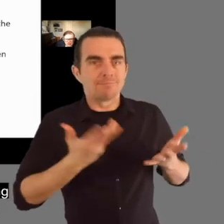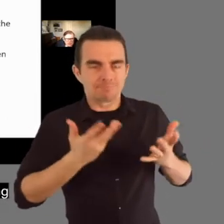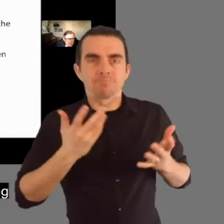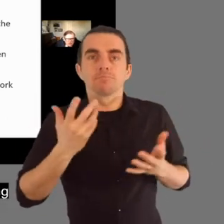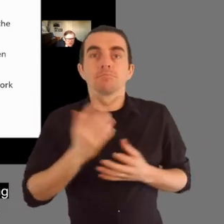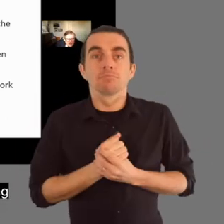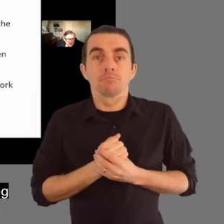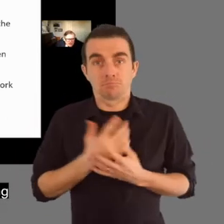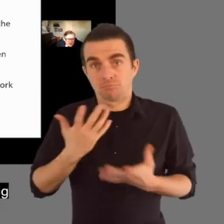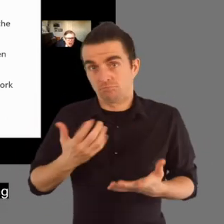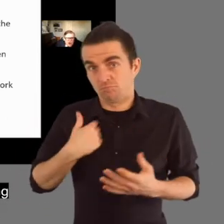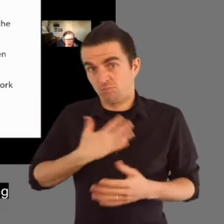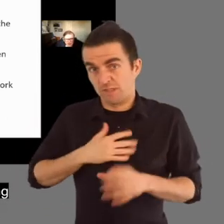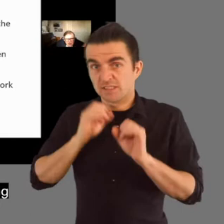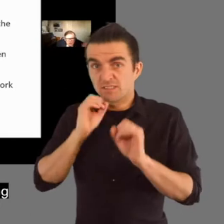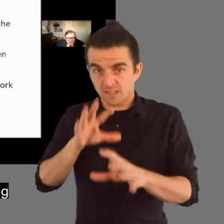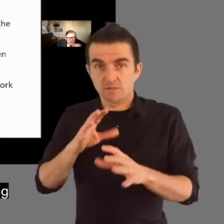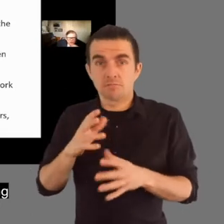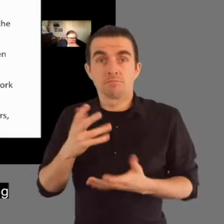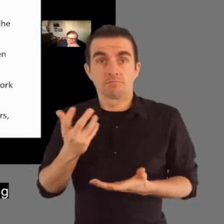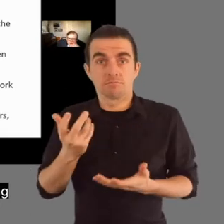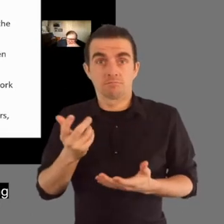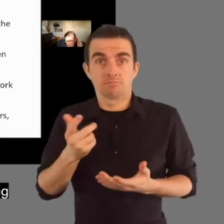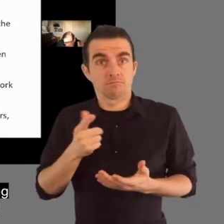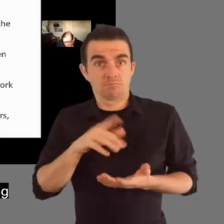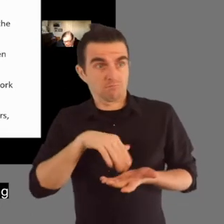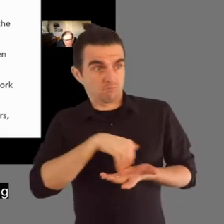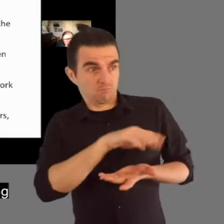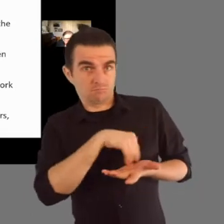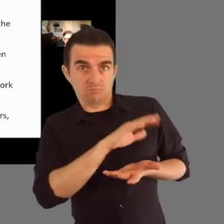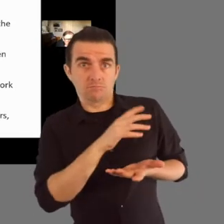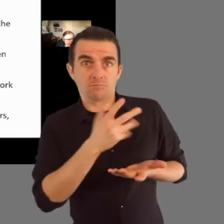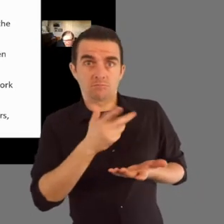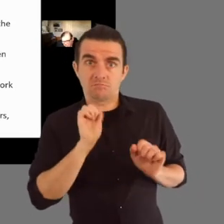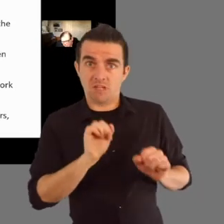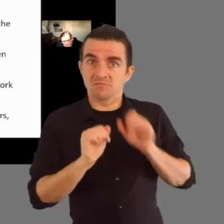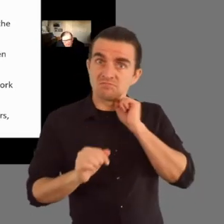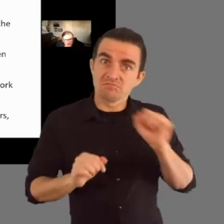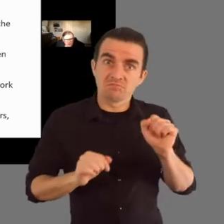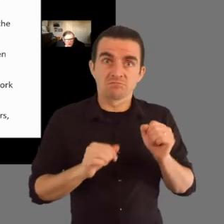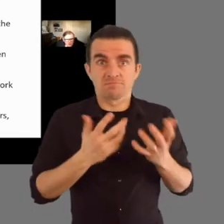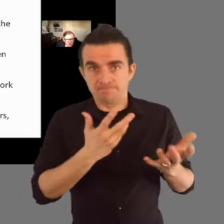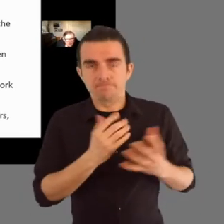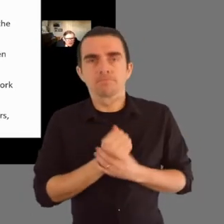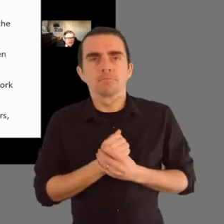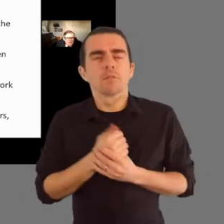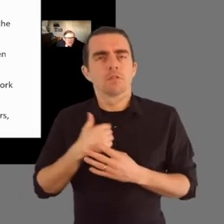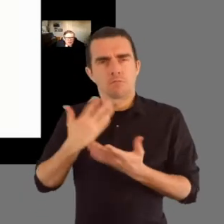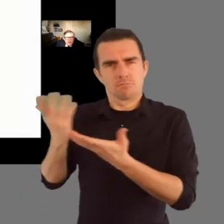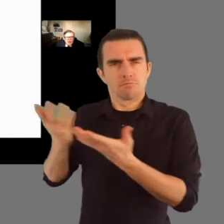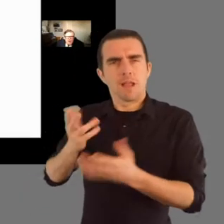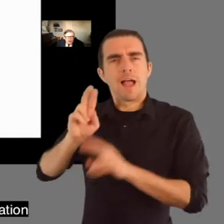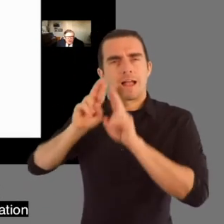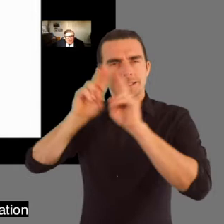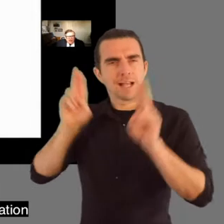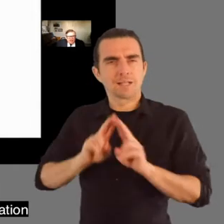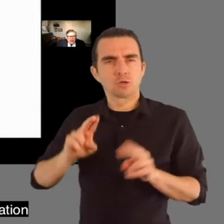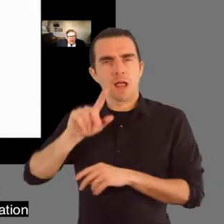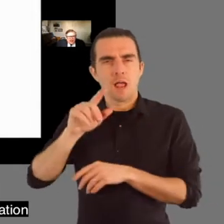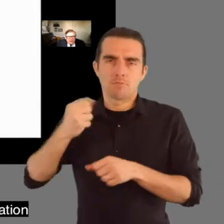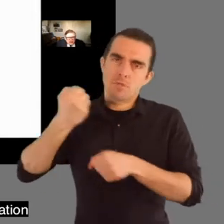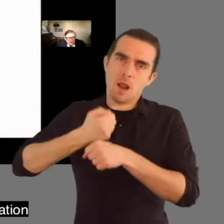promote vocational training. And last of all, as I said, provision of slavery or servitude.